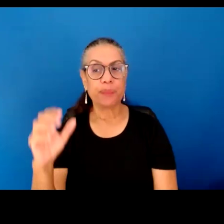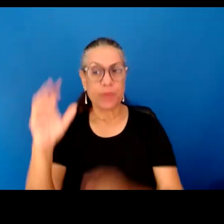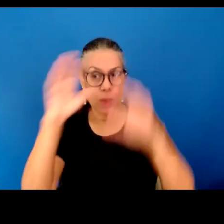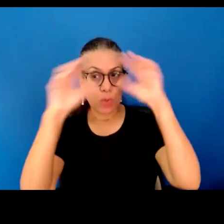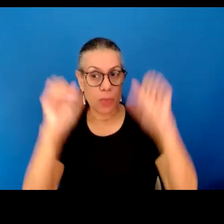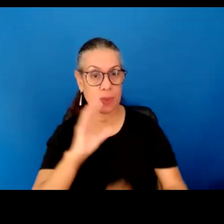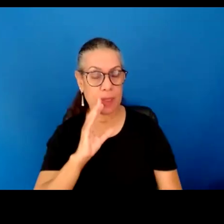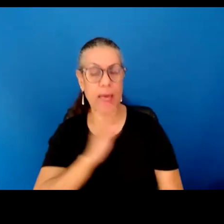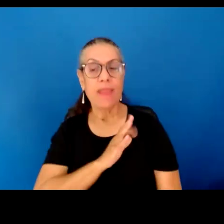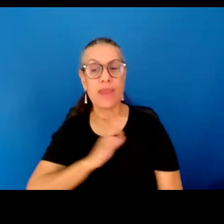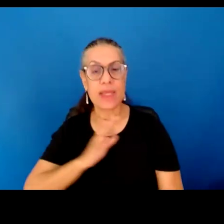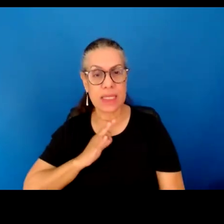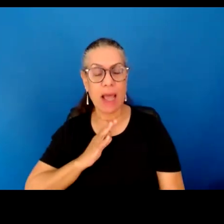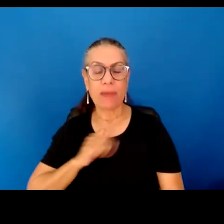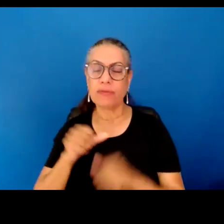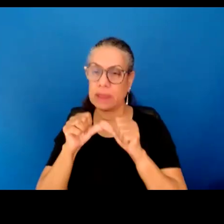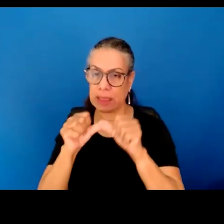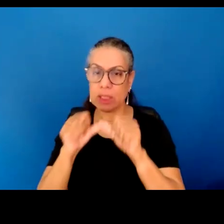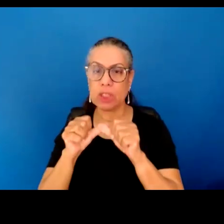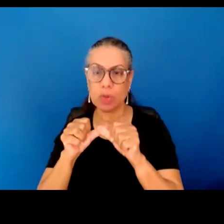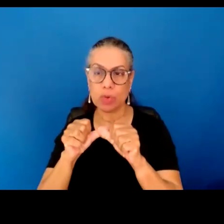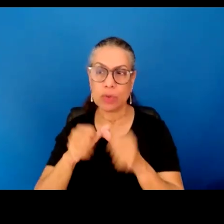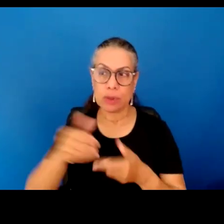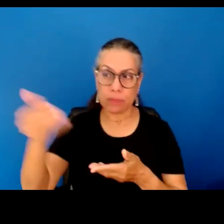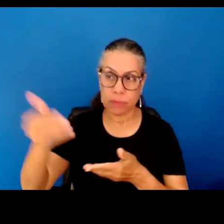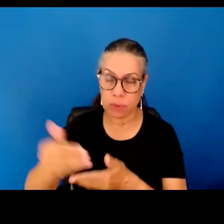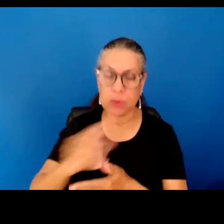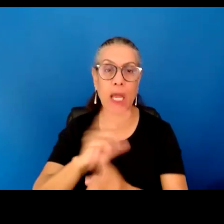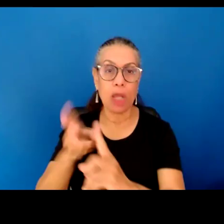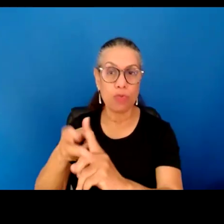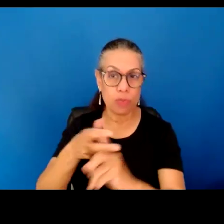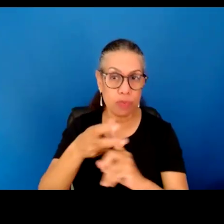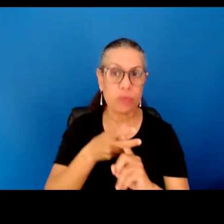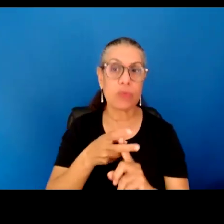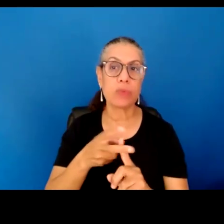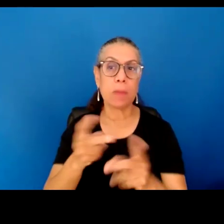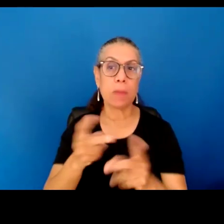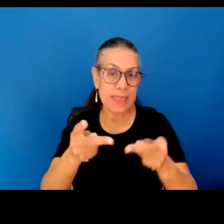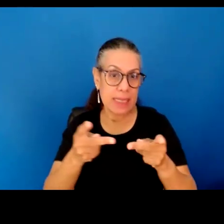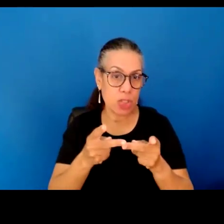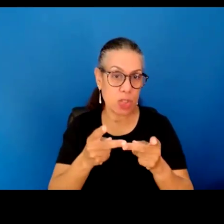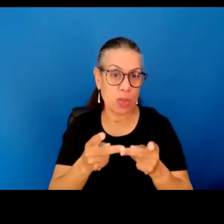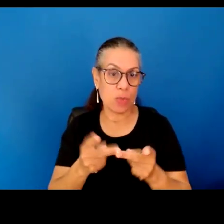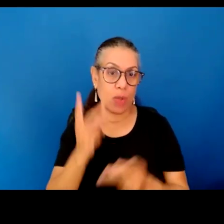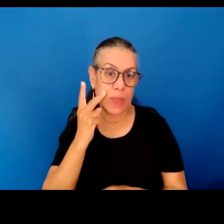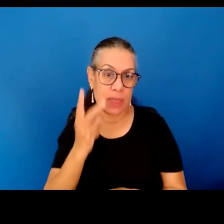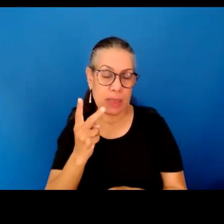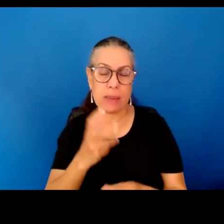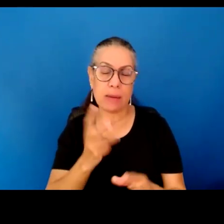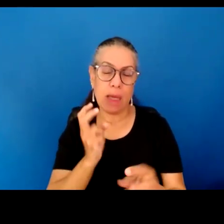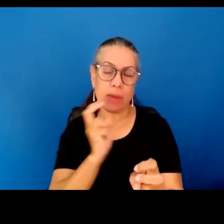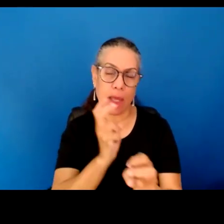the staff continues to onboard. They also continue to recruit in particular positions where we would see it be more